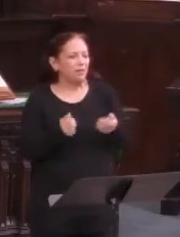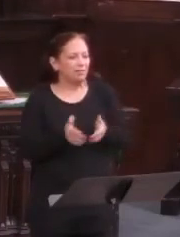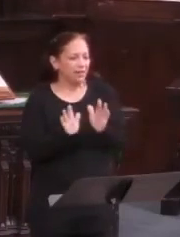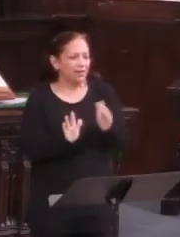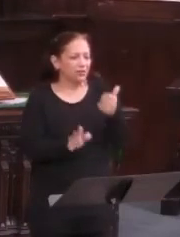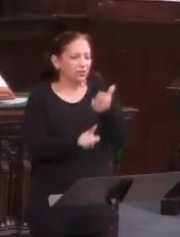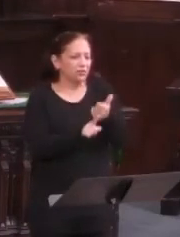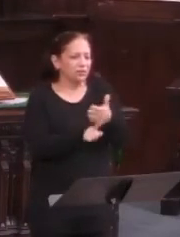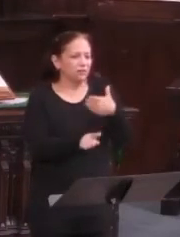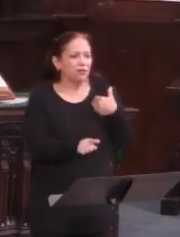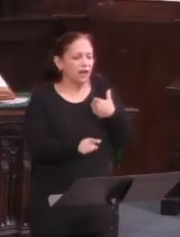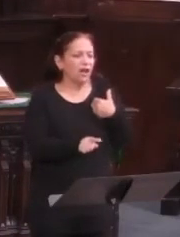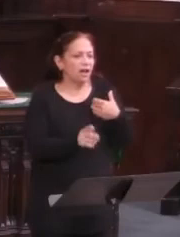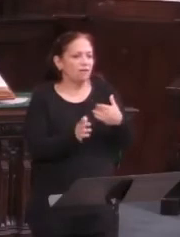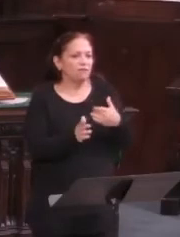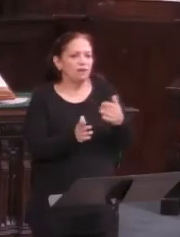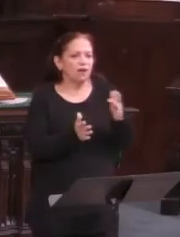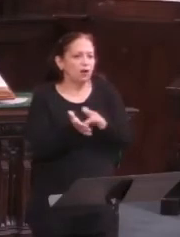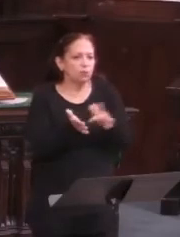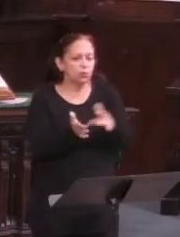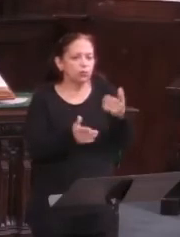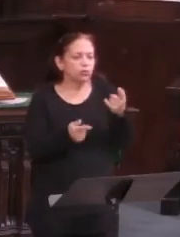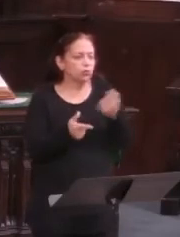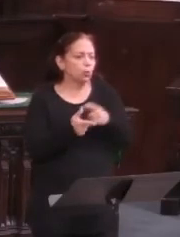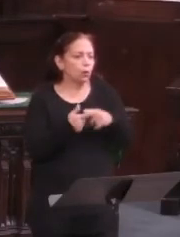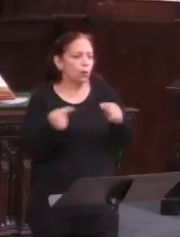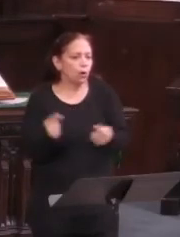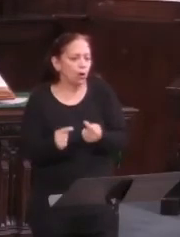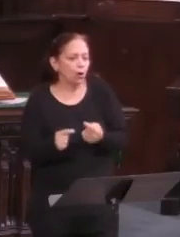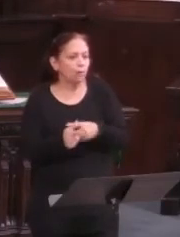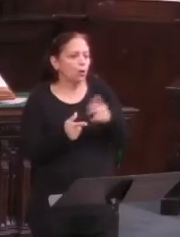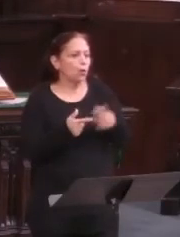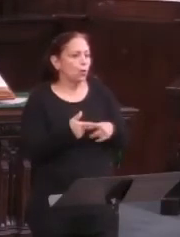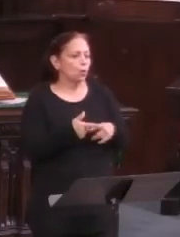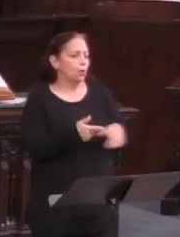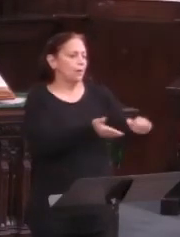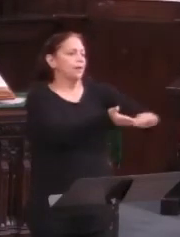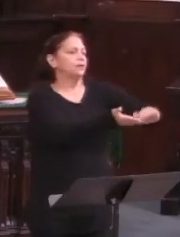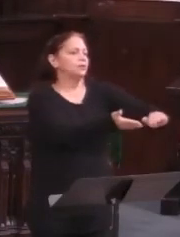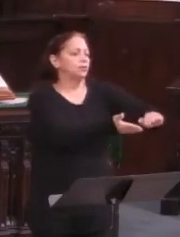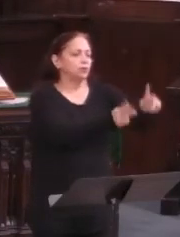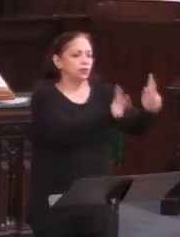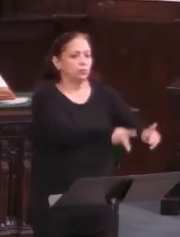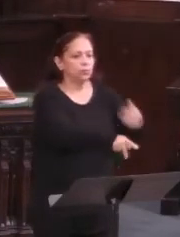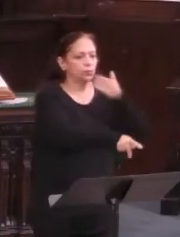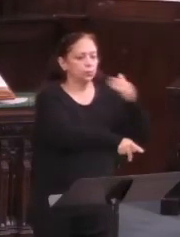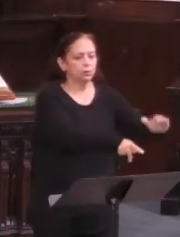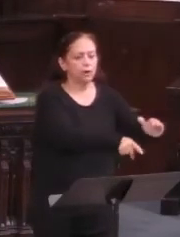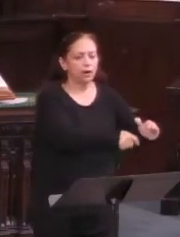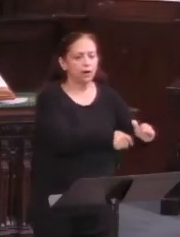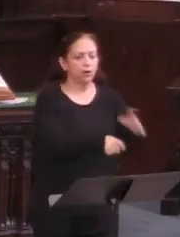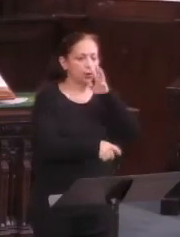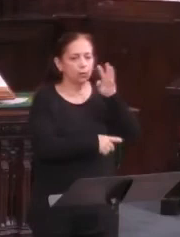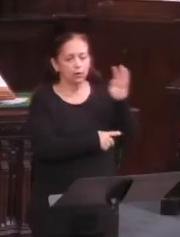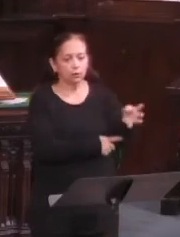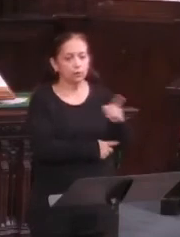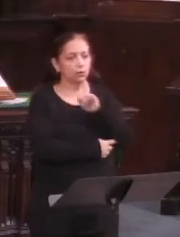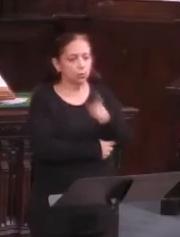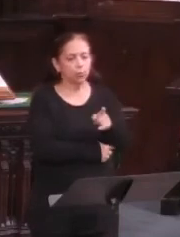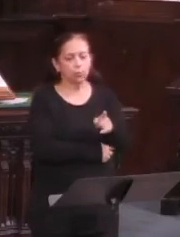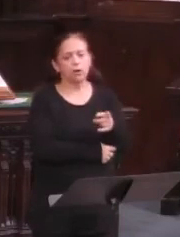harm, or rushing to forgive someone who has been hurtful, or ignoring the very real harms